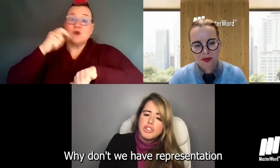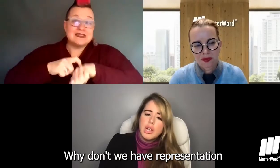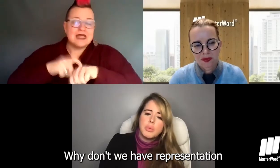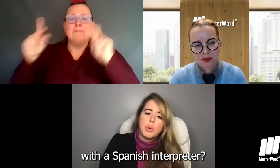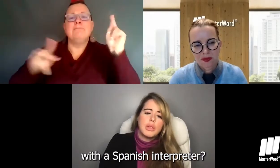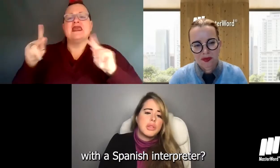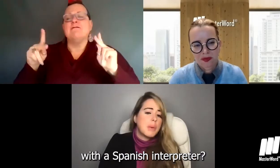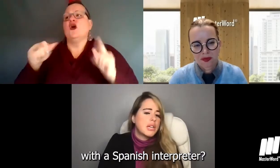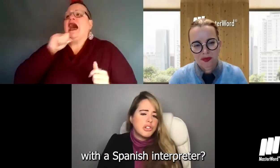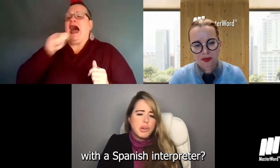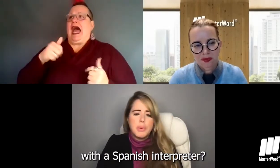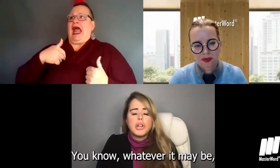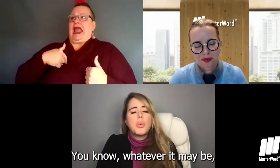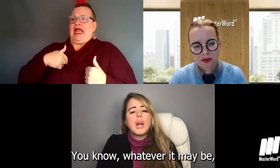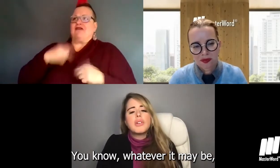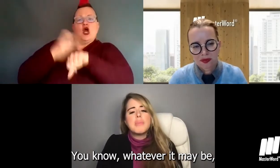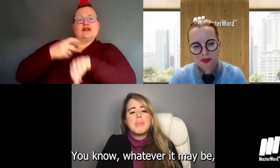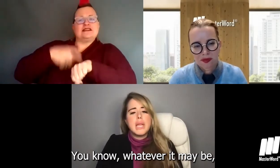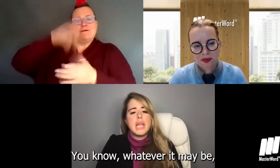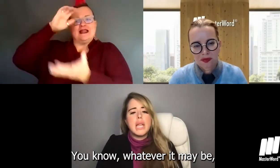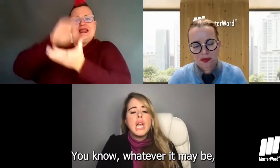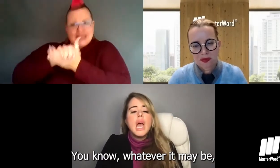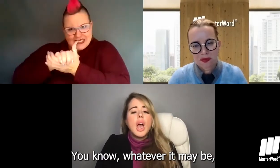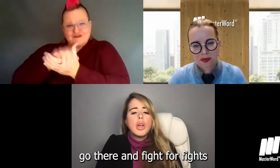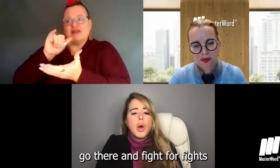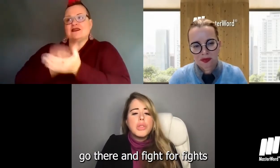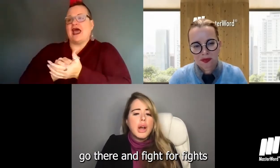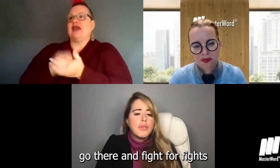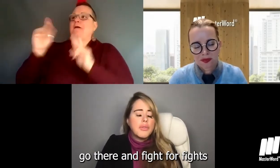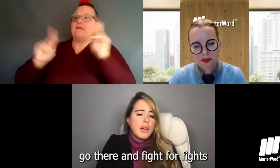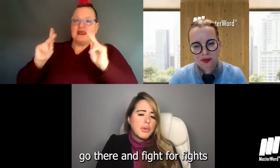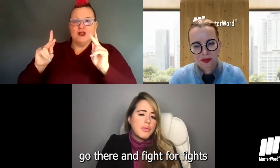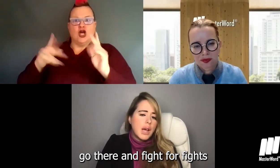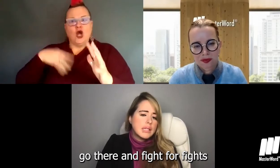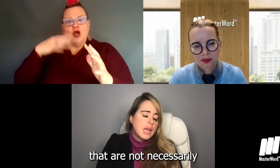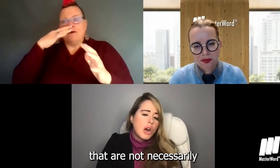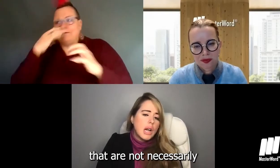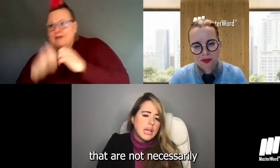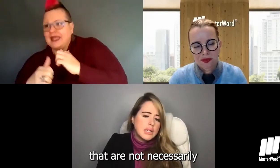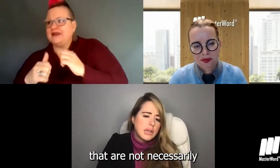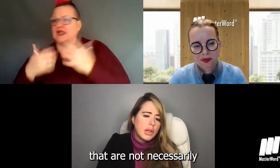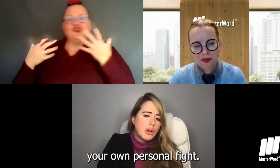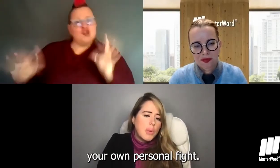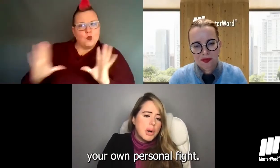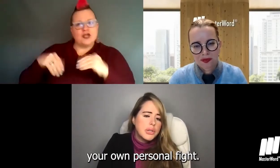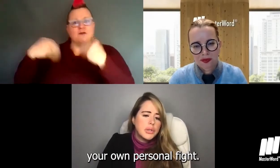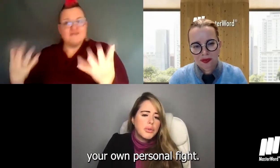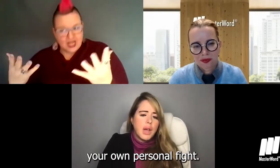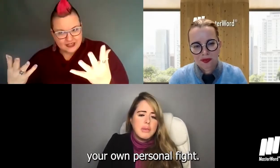with a Spanish interpreter, you know, whatever it may be. Go there and fight for fights that are not necessarily your own personal fight,